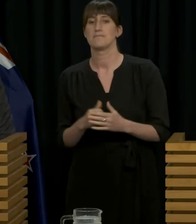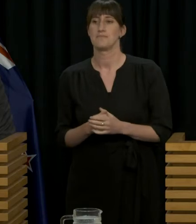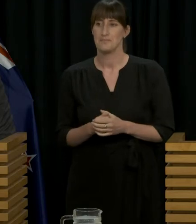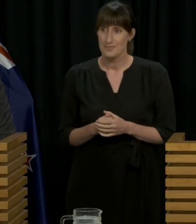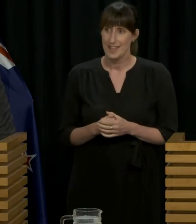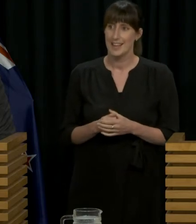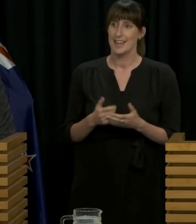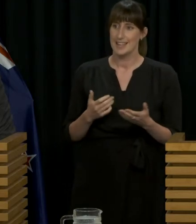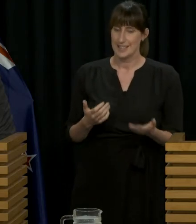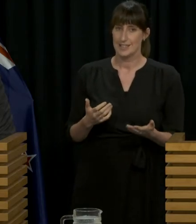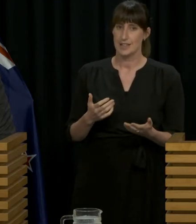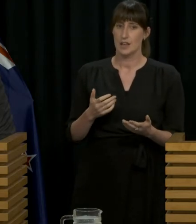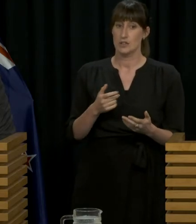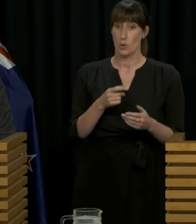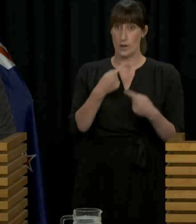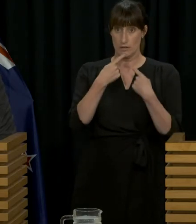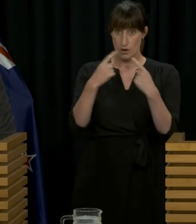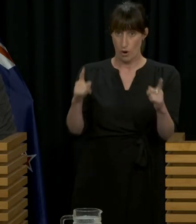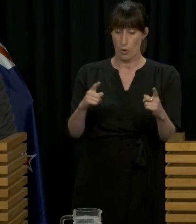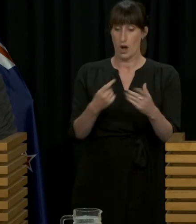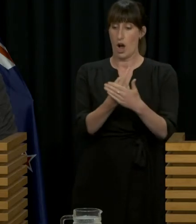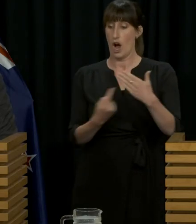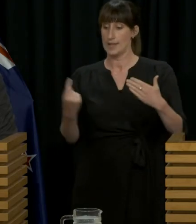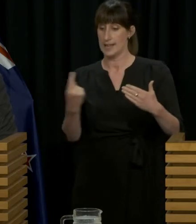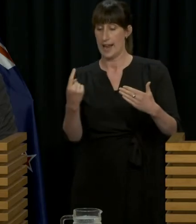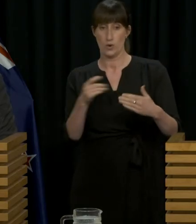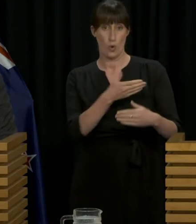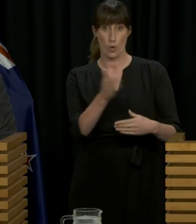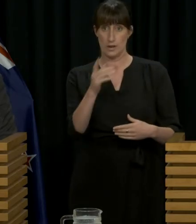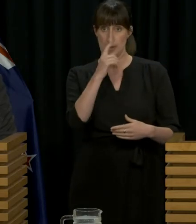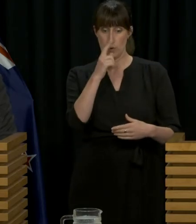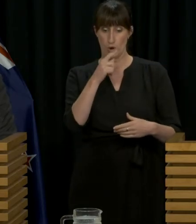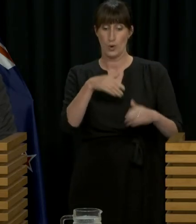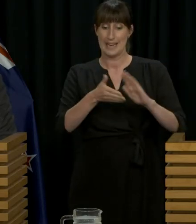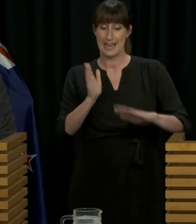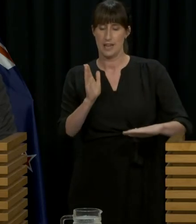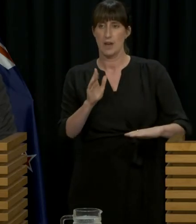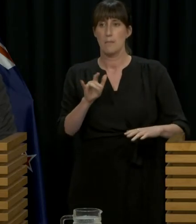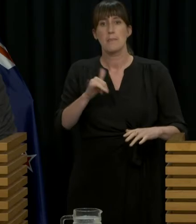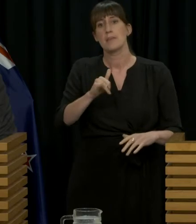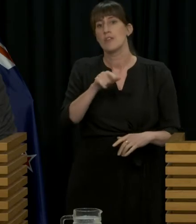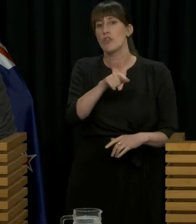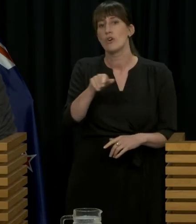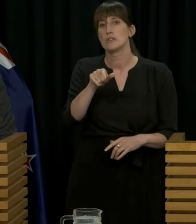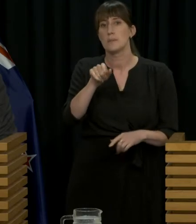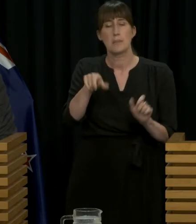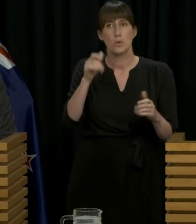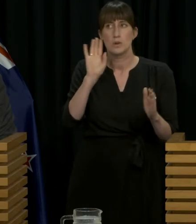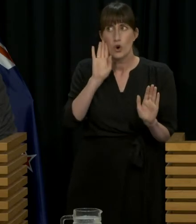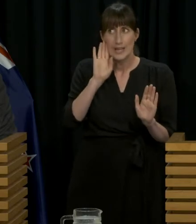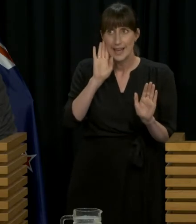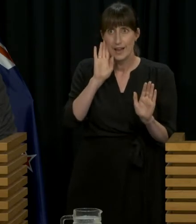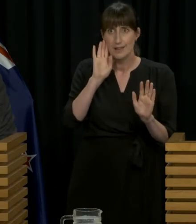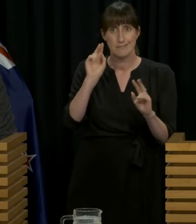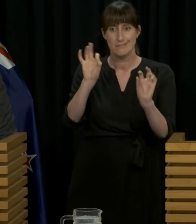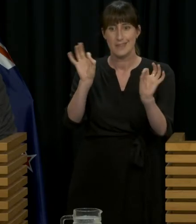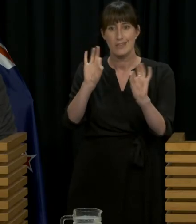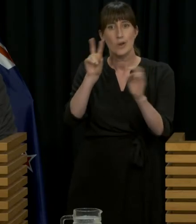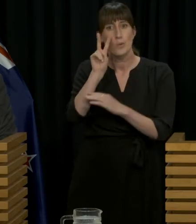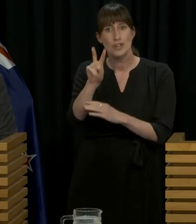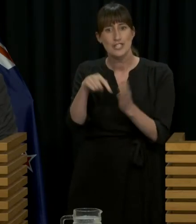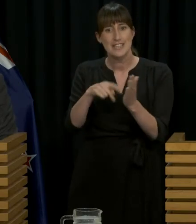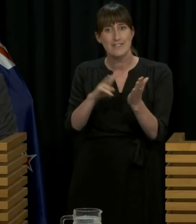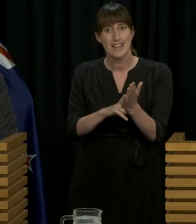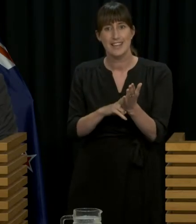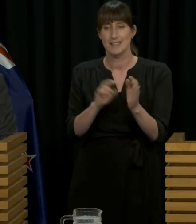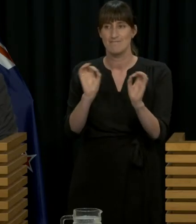of course, and asked to do that. And it may well be they hadn't heard the public announcements, and that's why everyone is